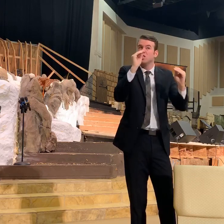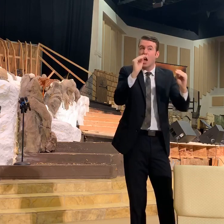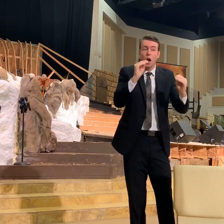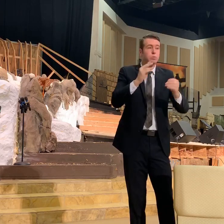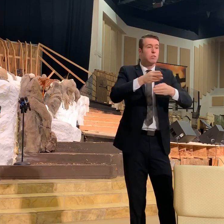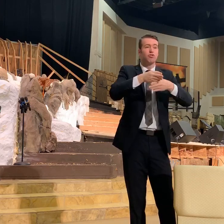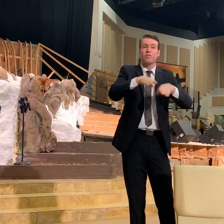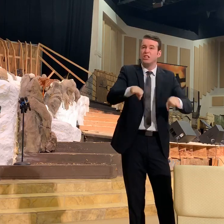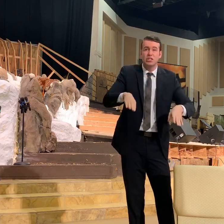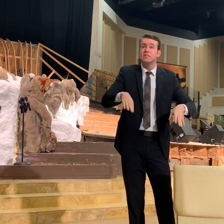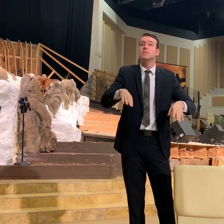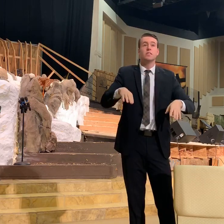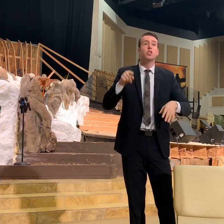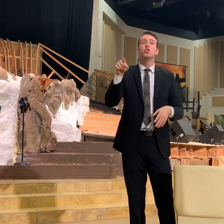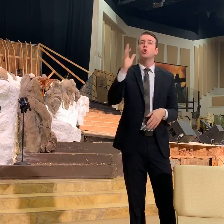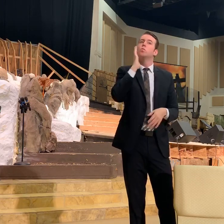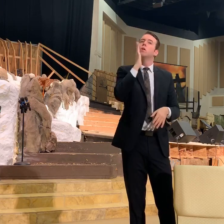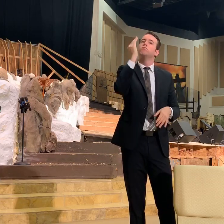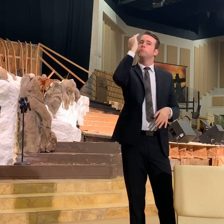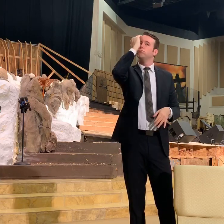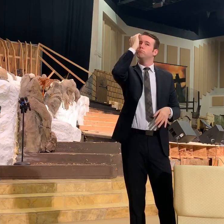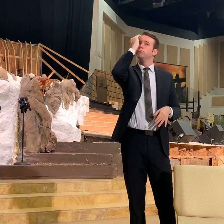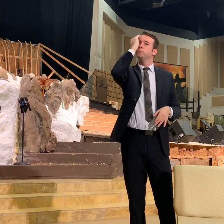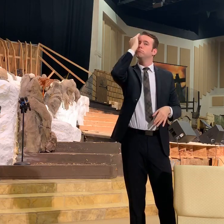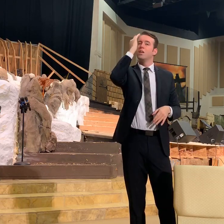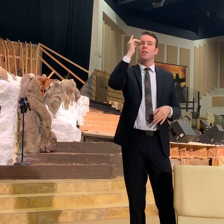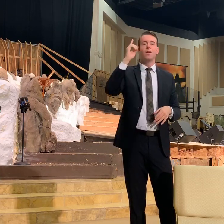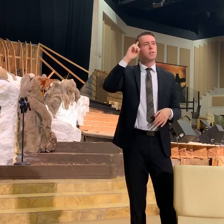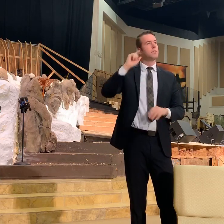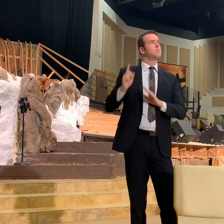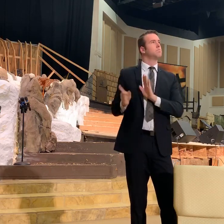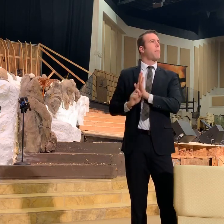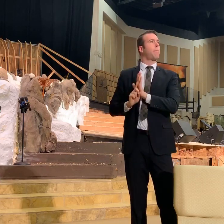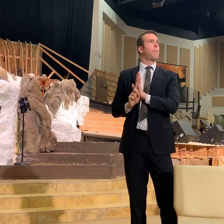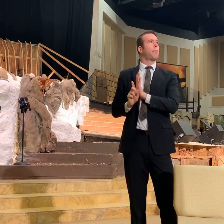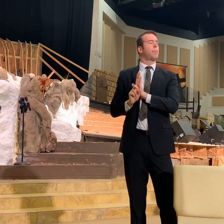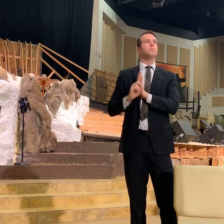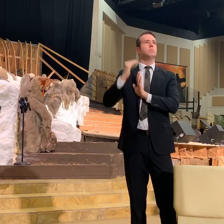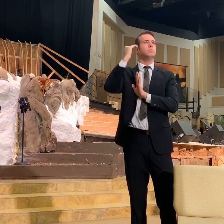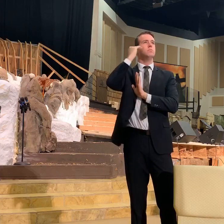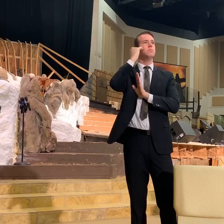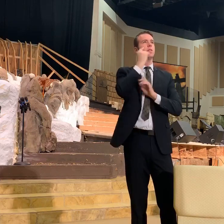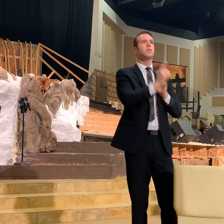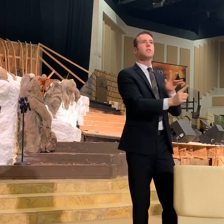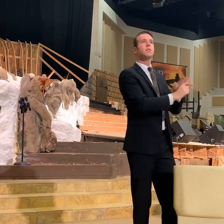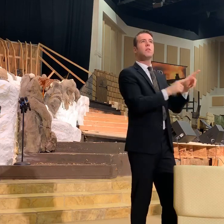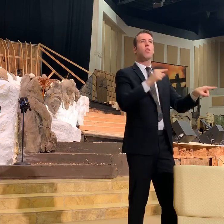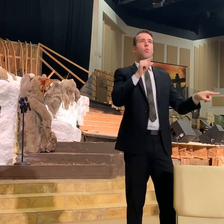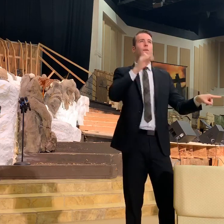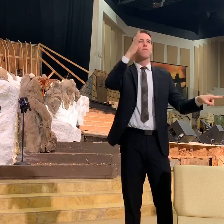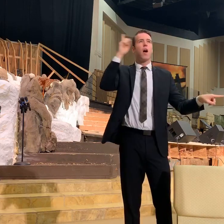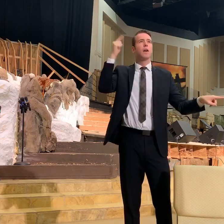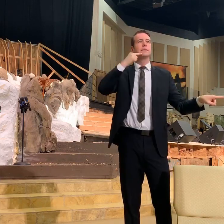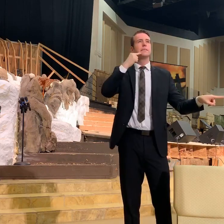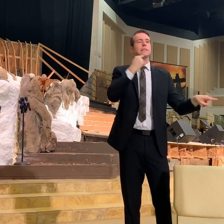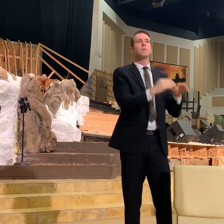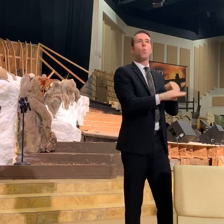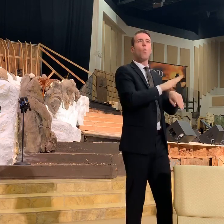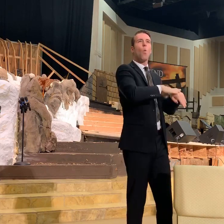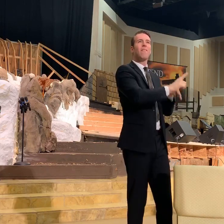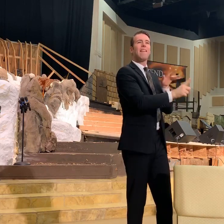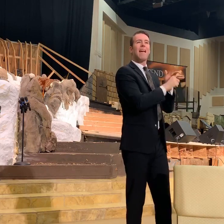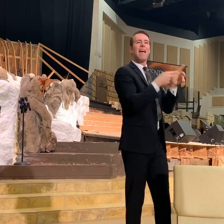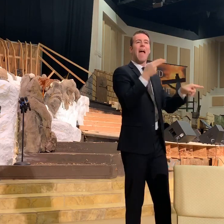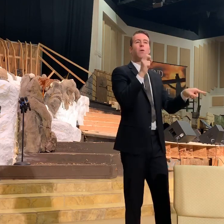into divisions, you'll know, and a little warning bell will go off and say, that's what the Word of God was warning me about. So that's what tonight is.